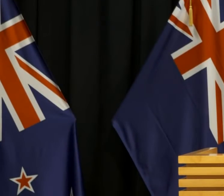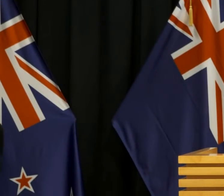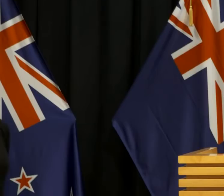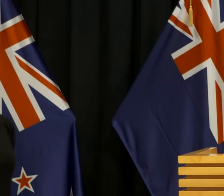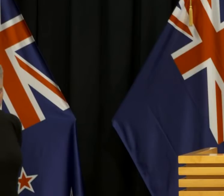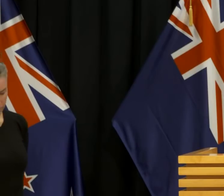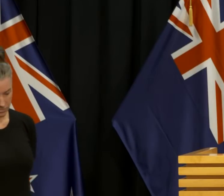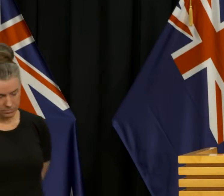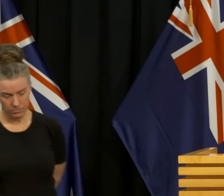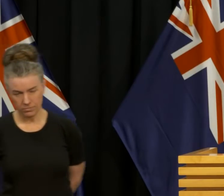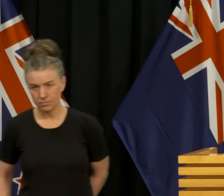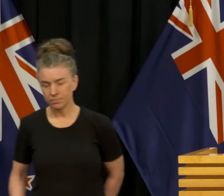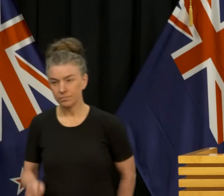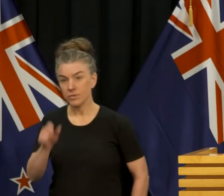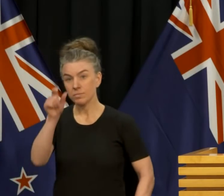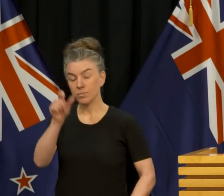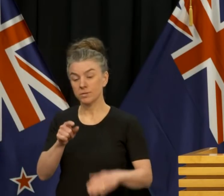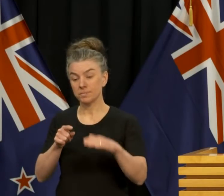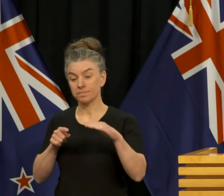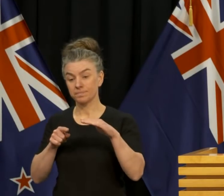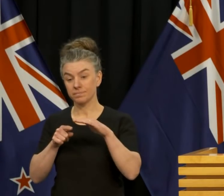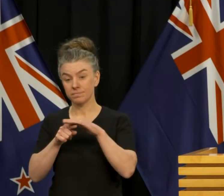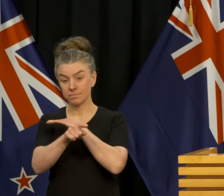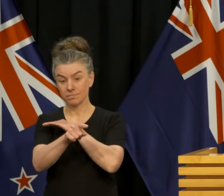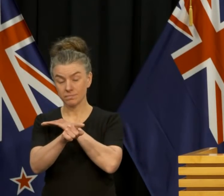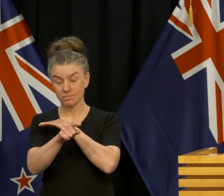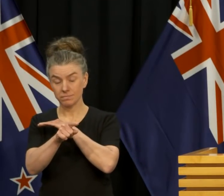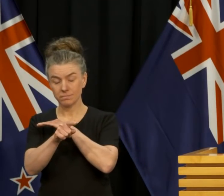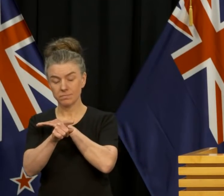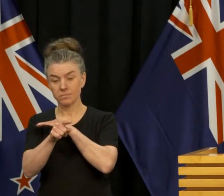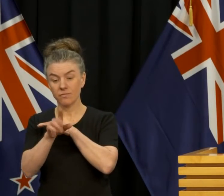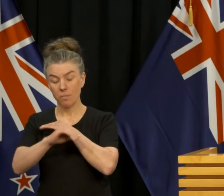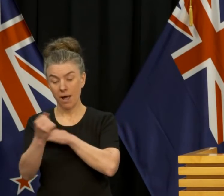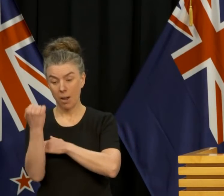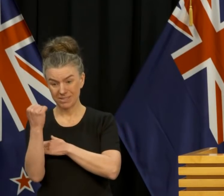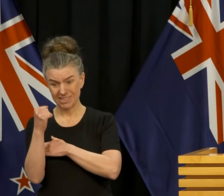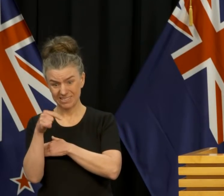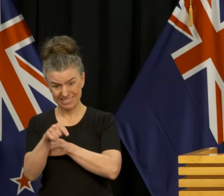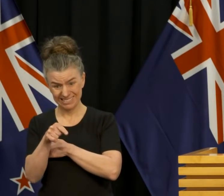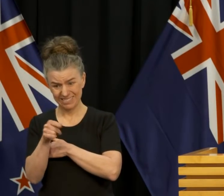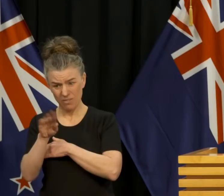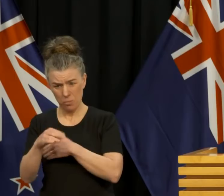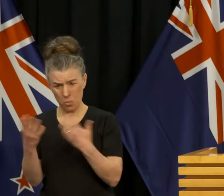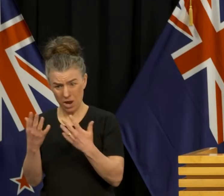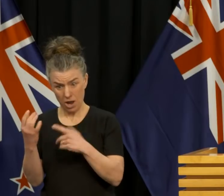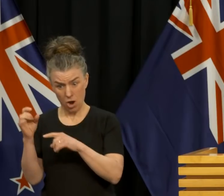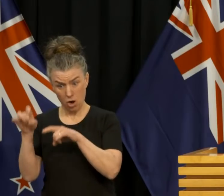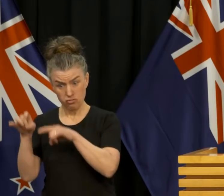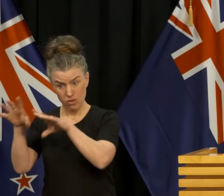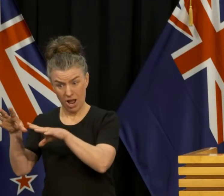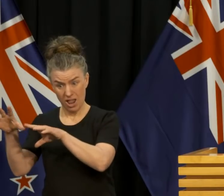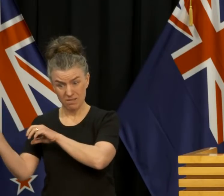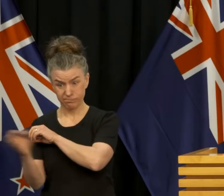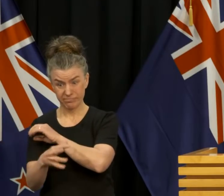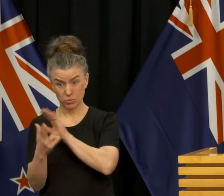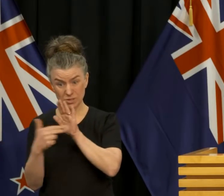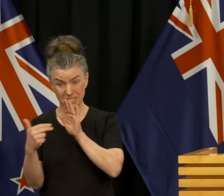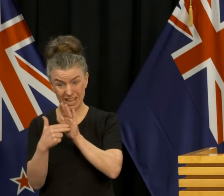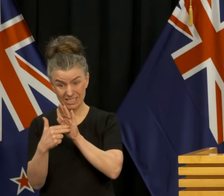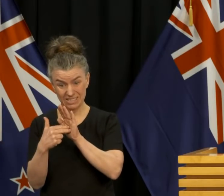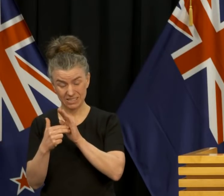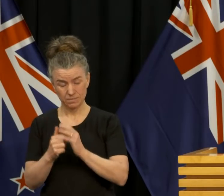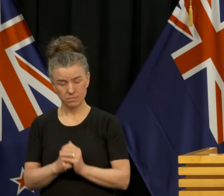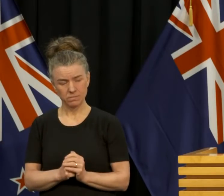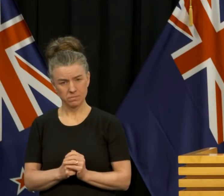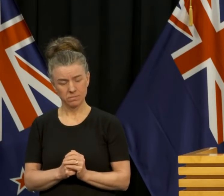facility, had he recently been deported from Australia? I haven't had that information, sorry. Has